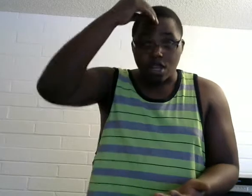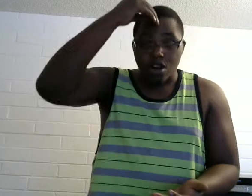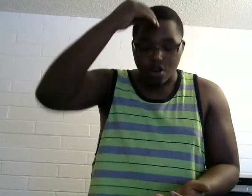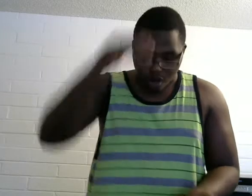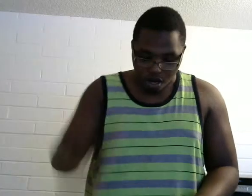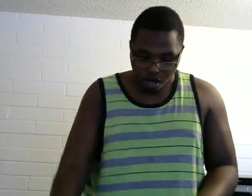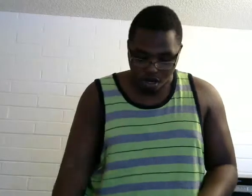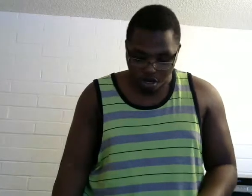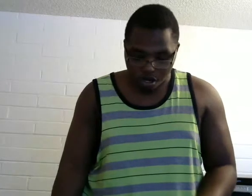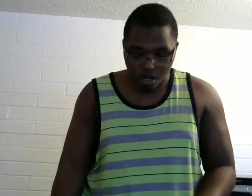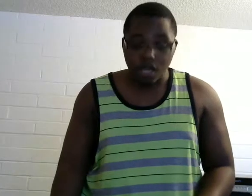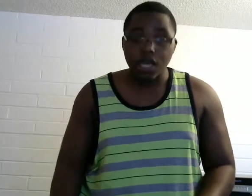learn,